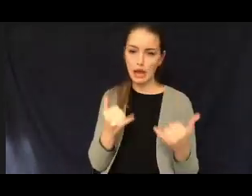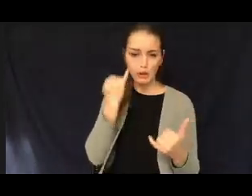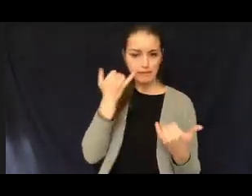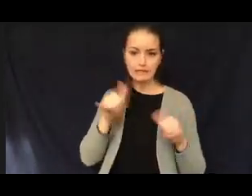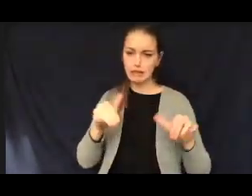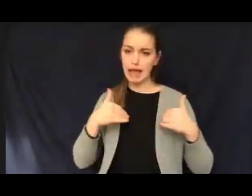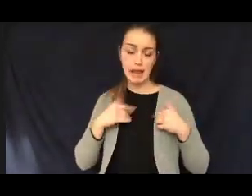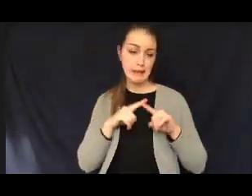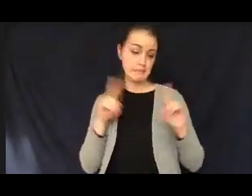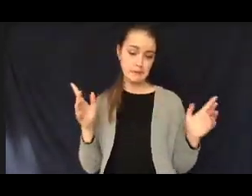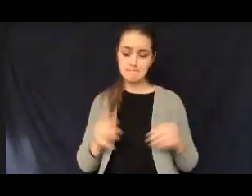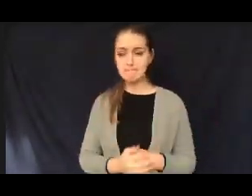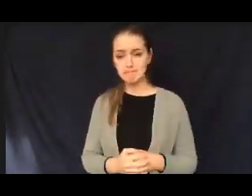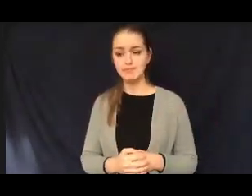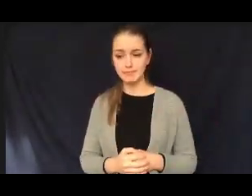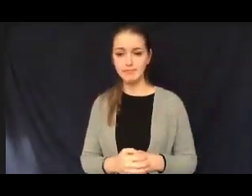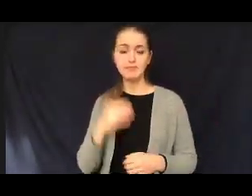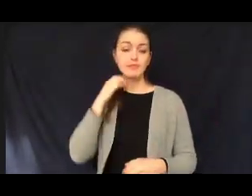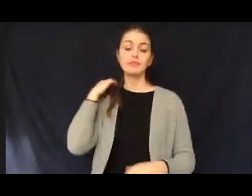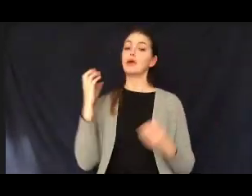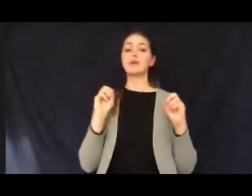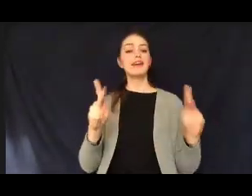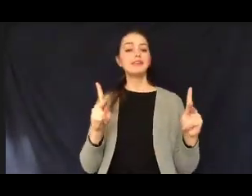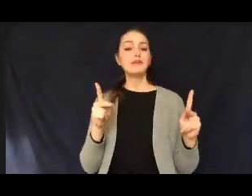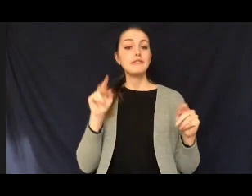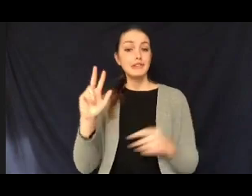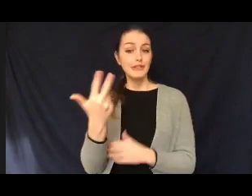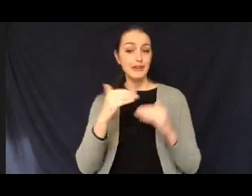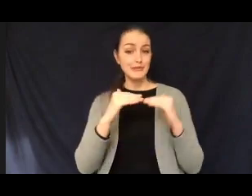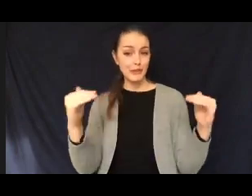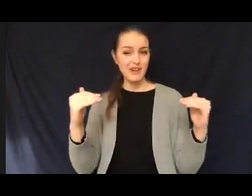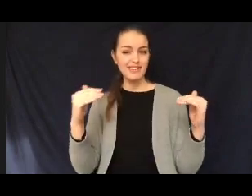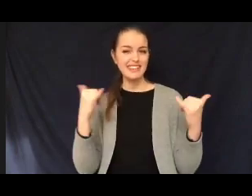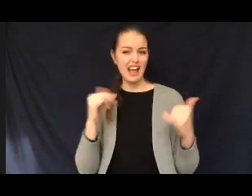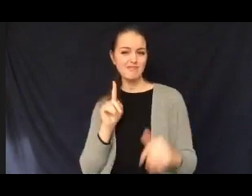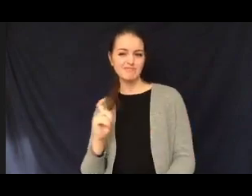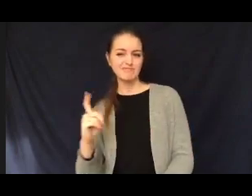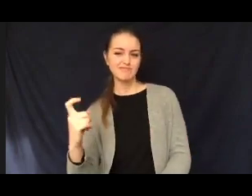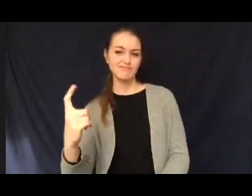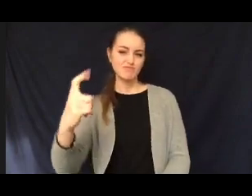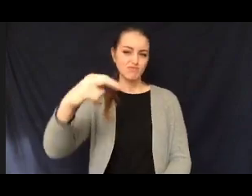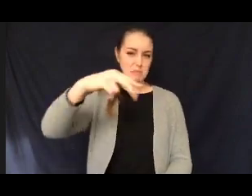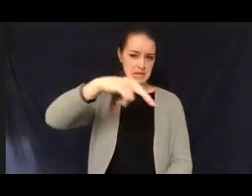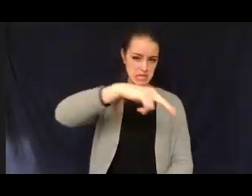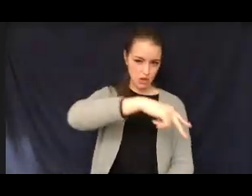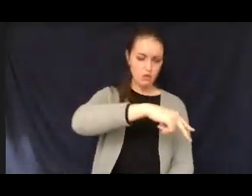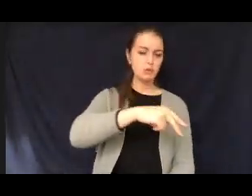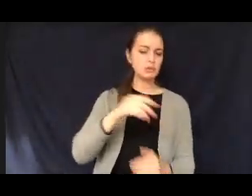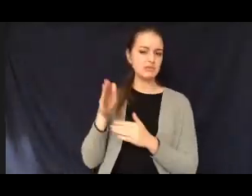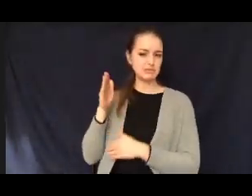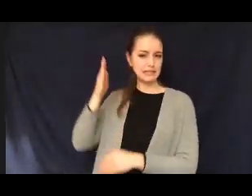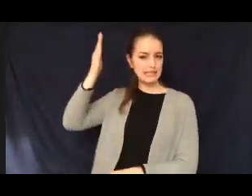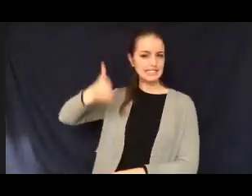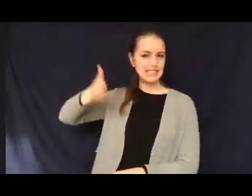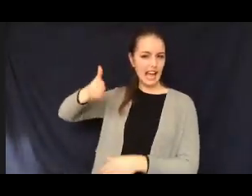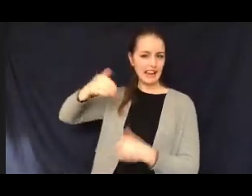Right. Okay, so this is the third floor. We're gonna wind it back around, go down a side